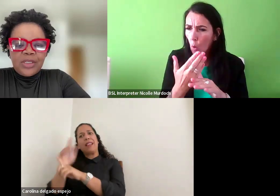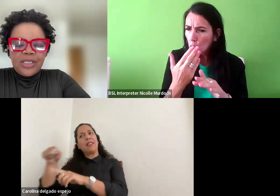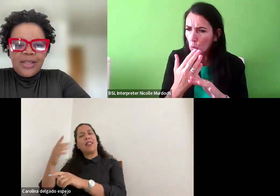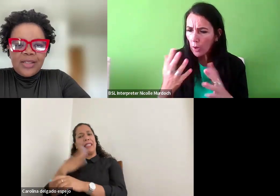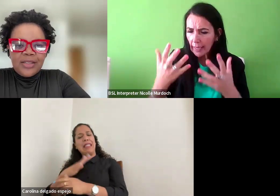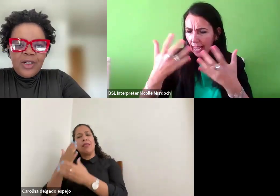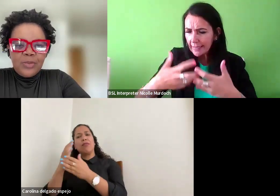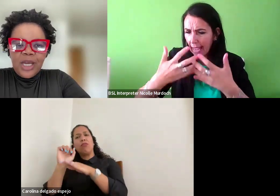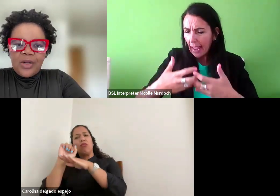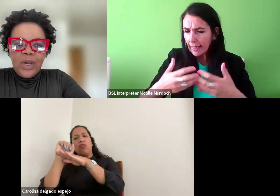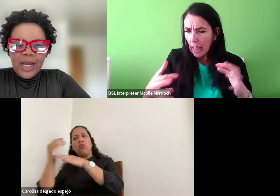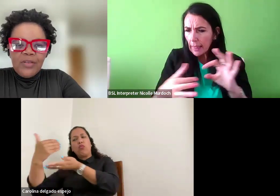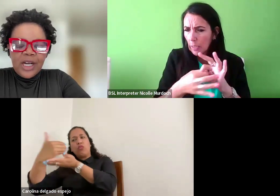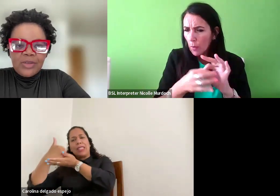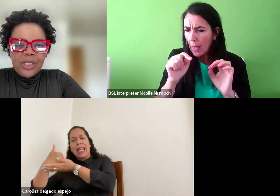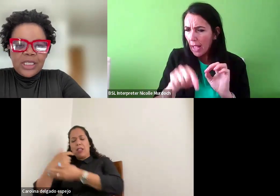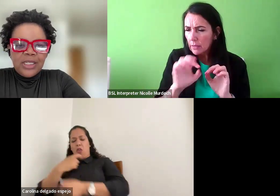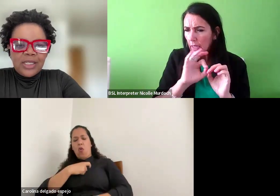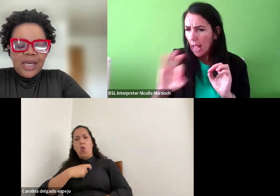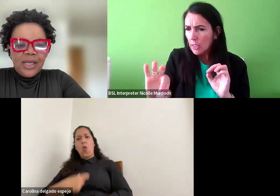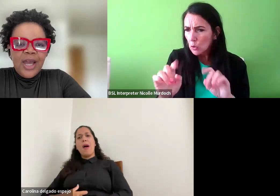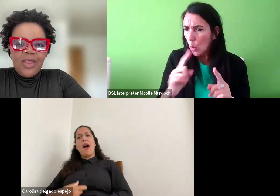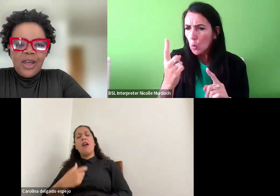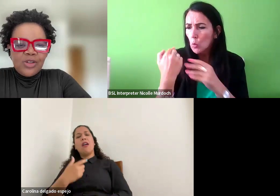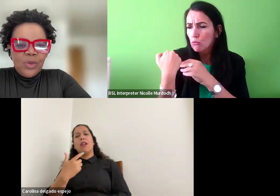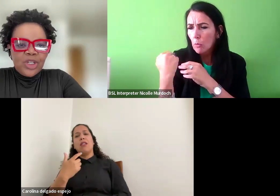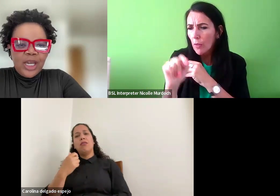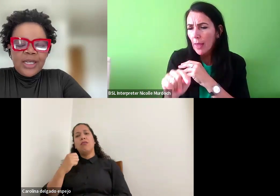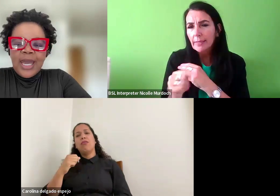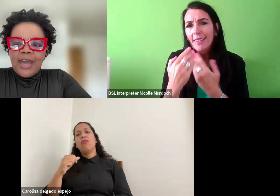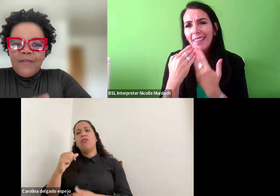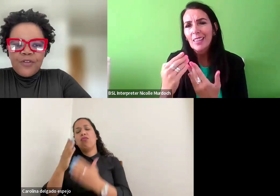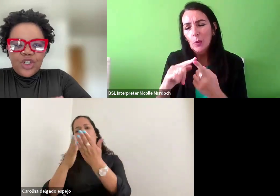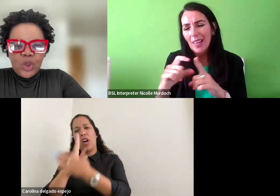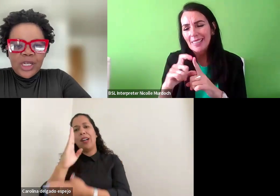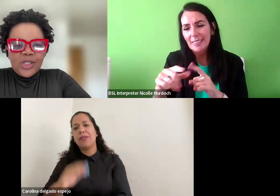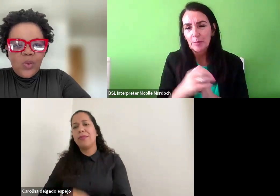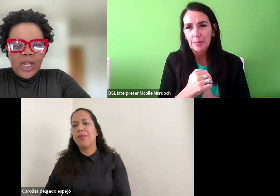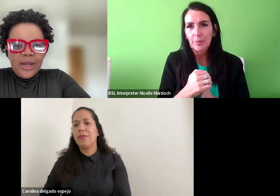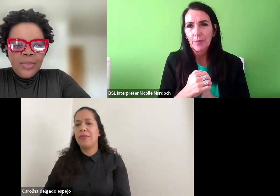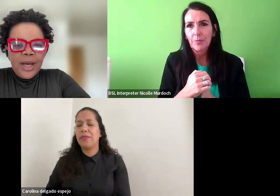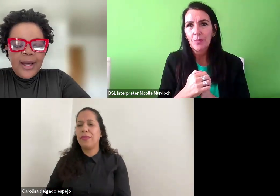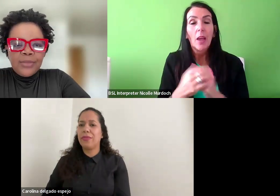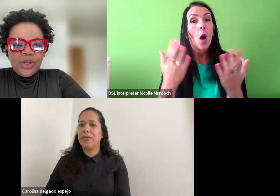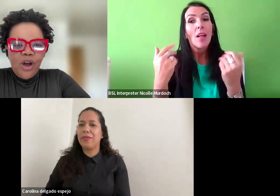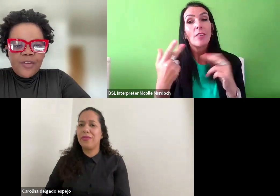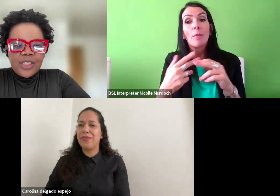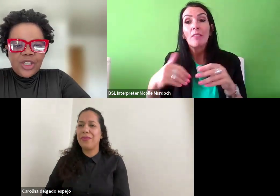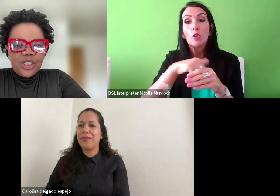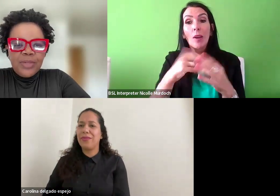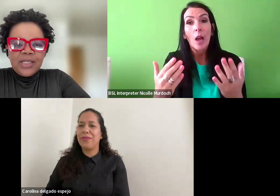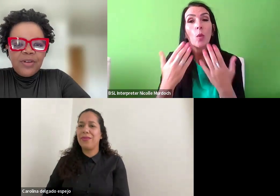put out, the tech that is developed, and what kind of accountability is taken? Thank you so much, Ed. If you've just joined us, welcome to